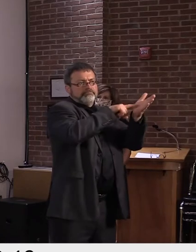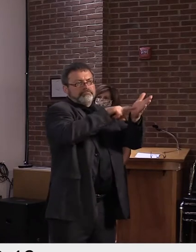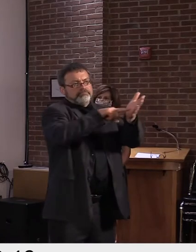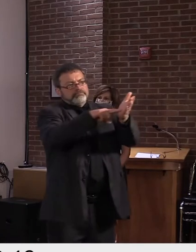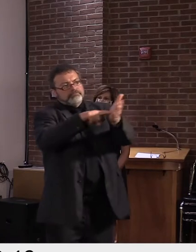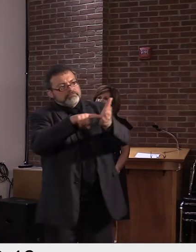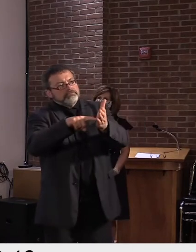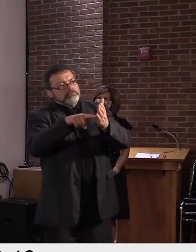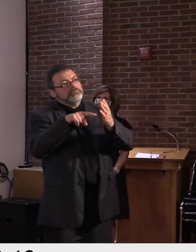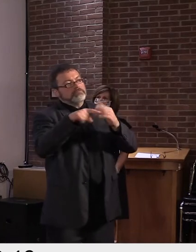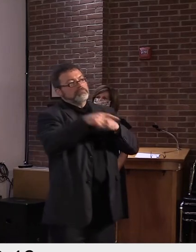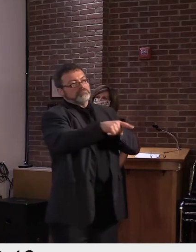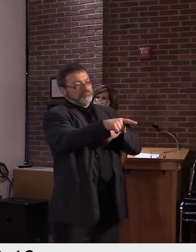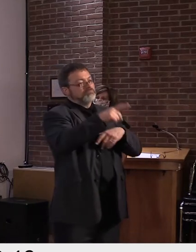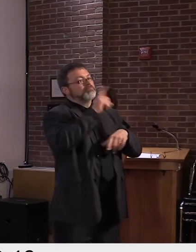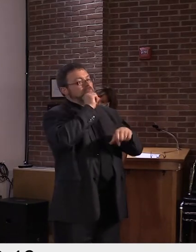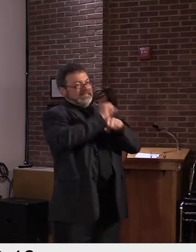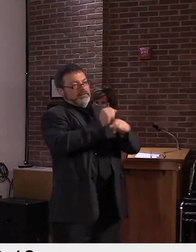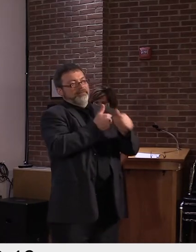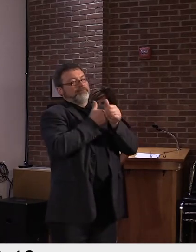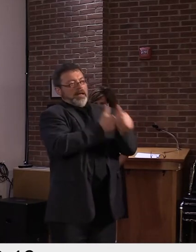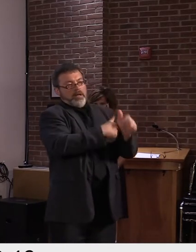protocols that we've outlined.